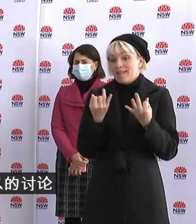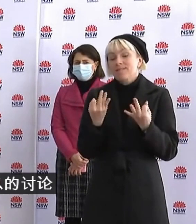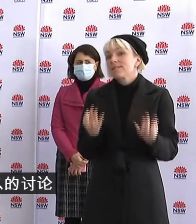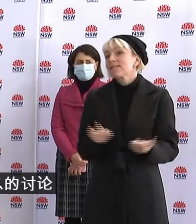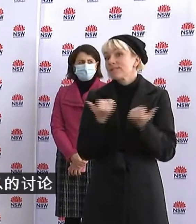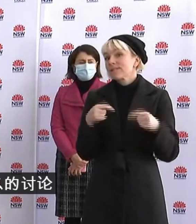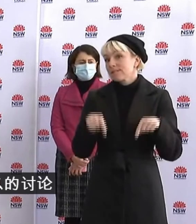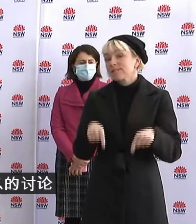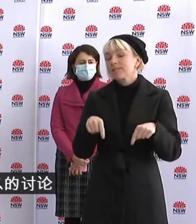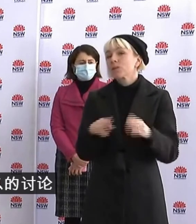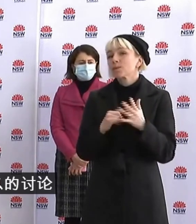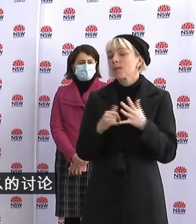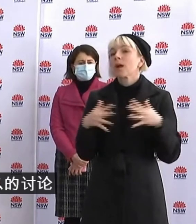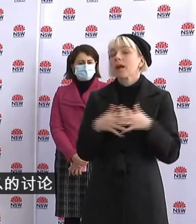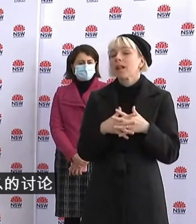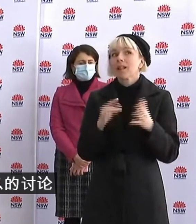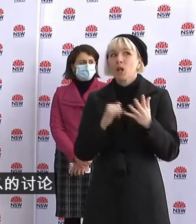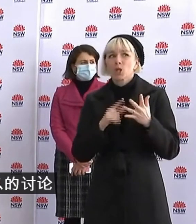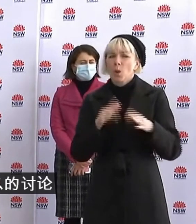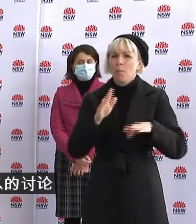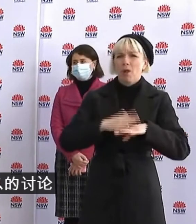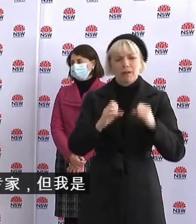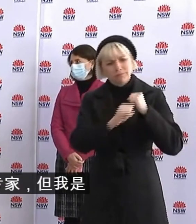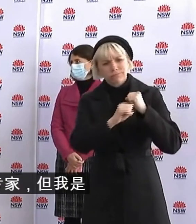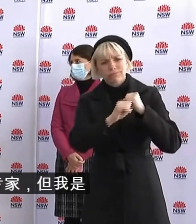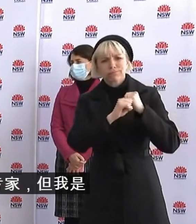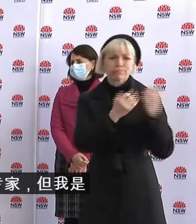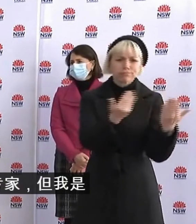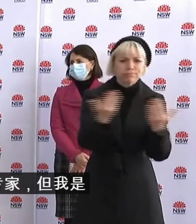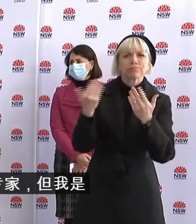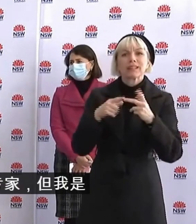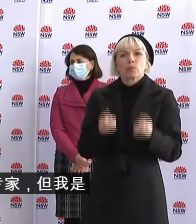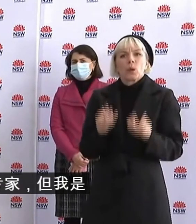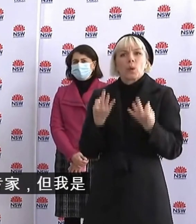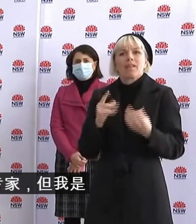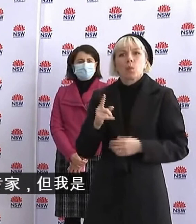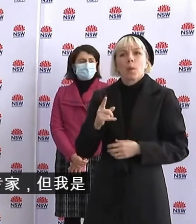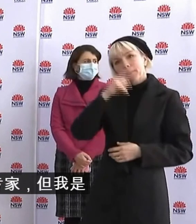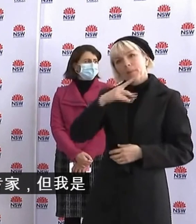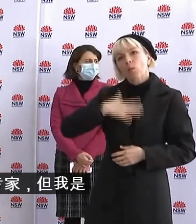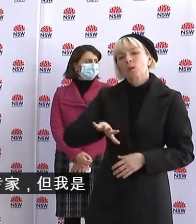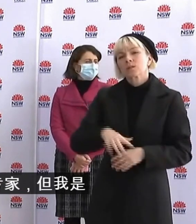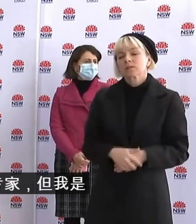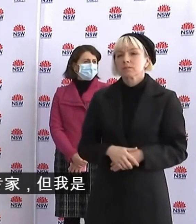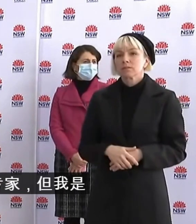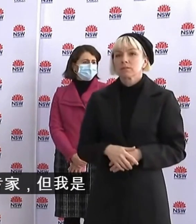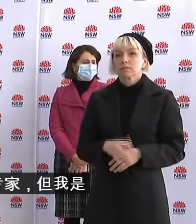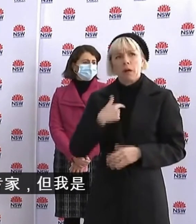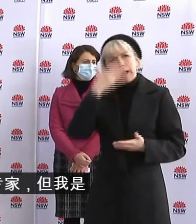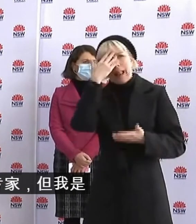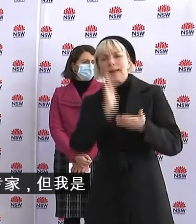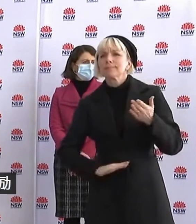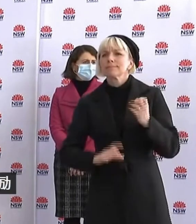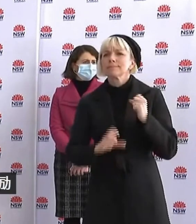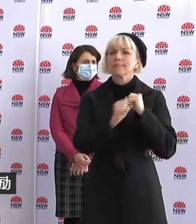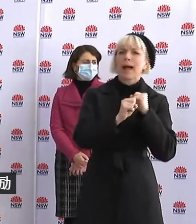that there's been some discussion about what the nature of those ads are. I'm not an advertising expert,